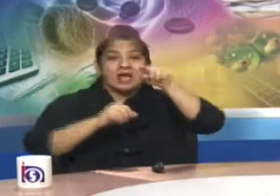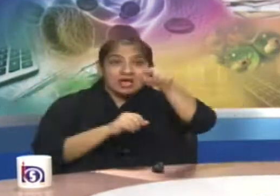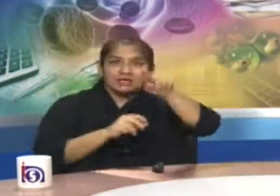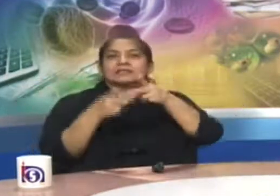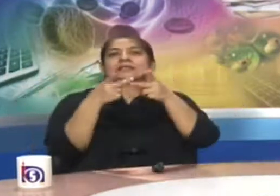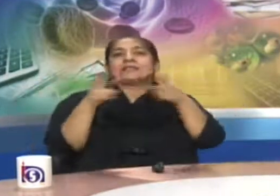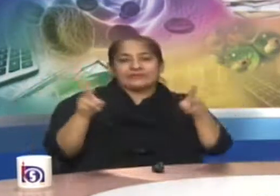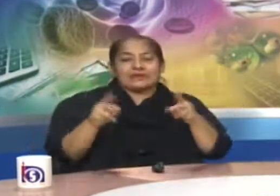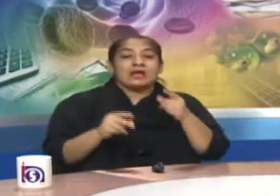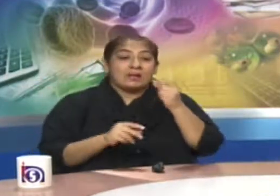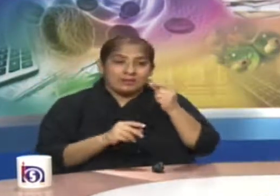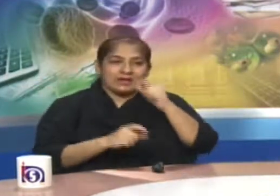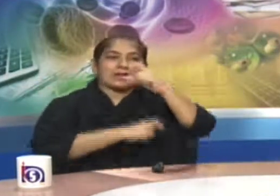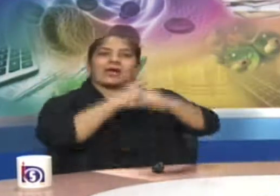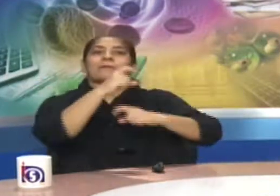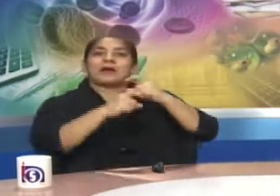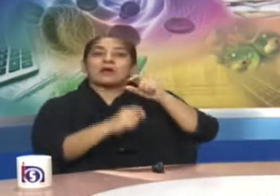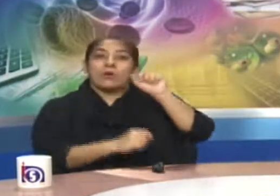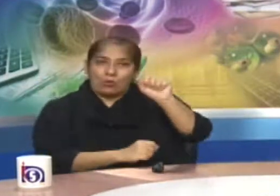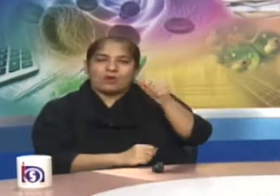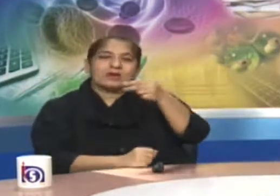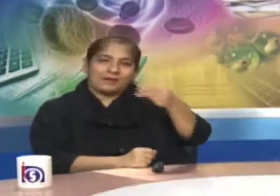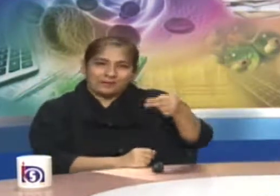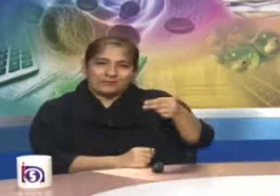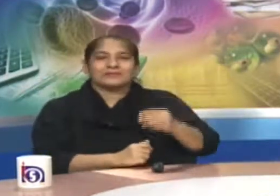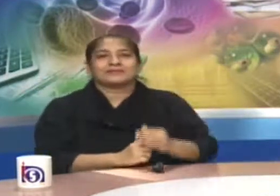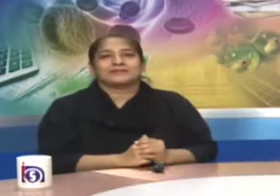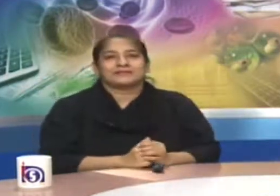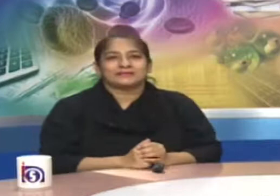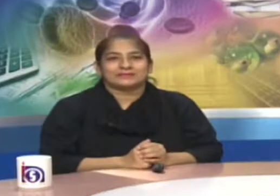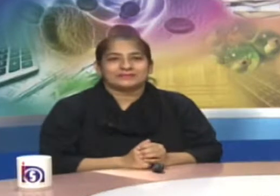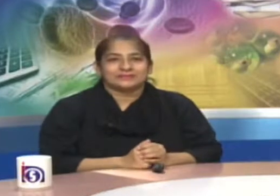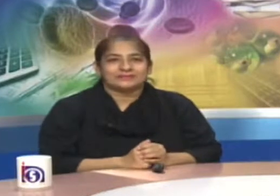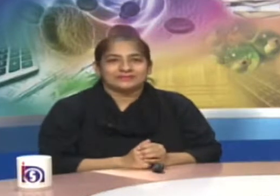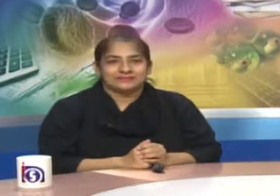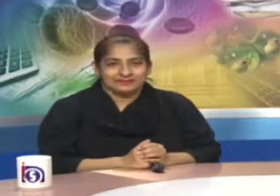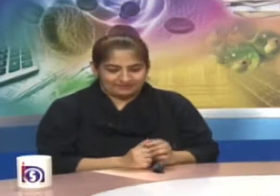Earlier we did commercial. This is capital. This is different.